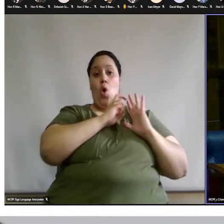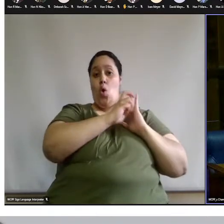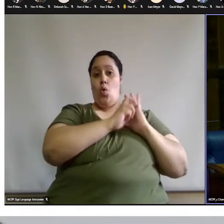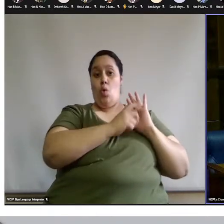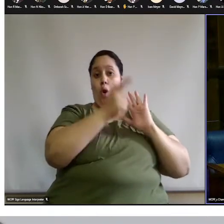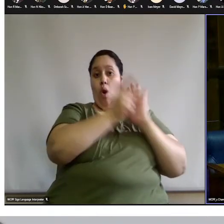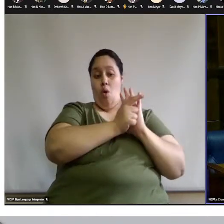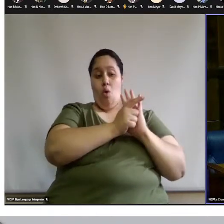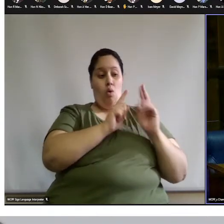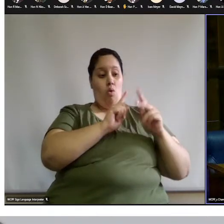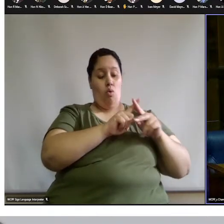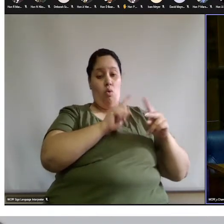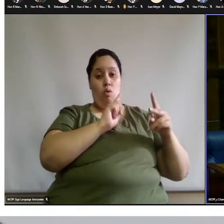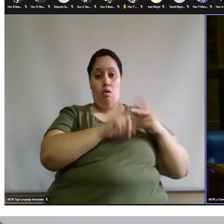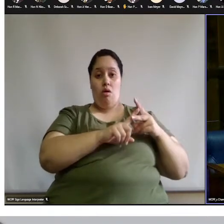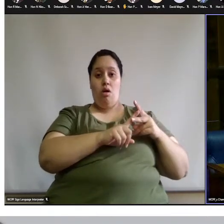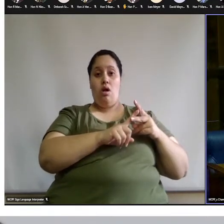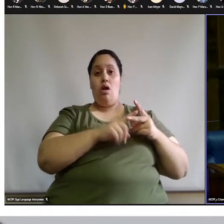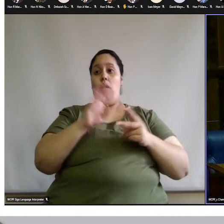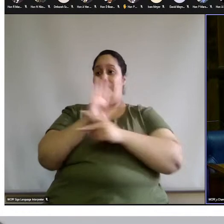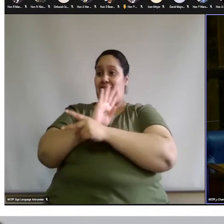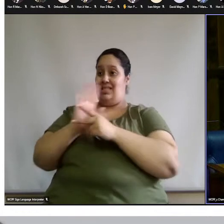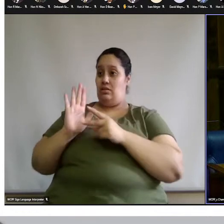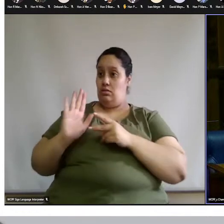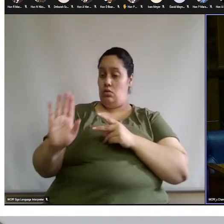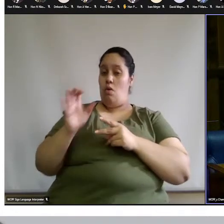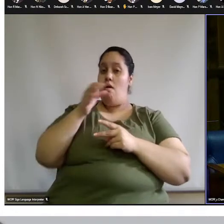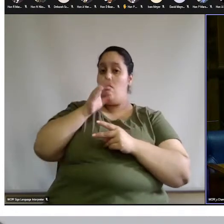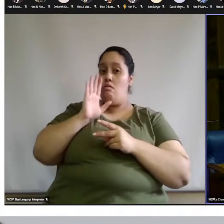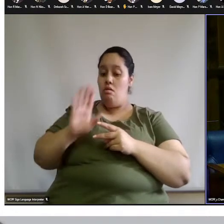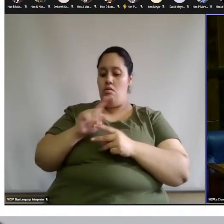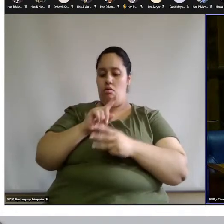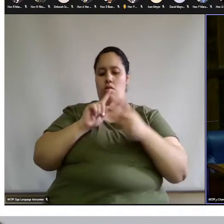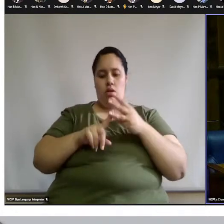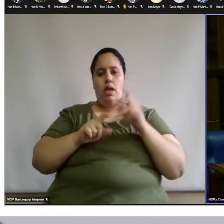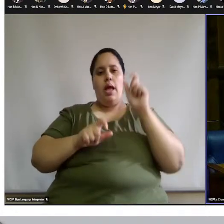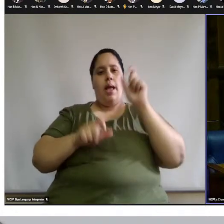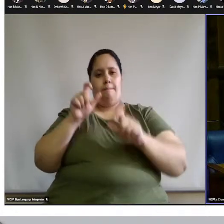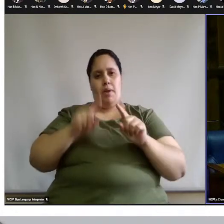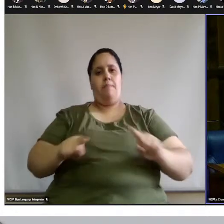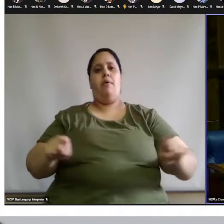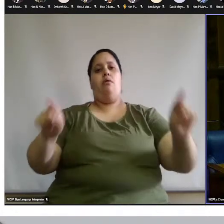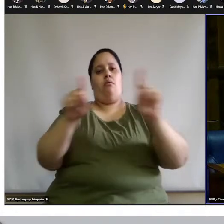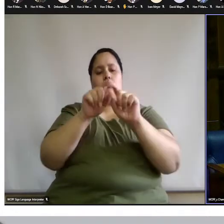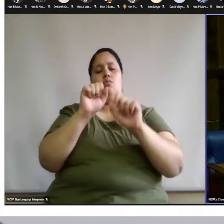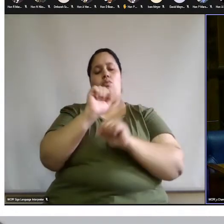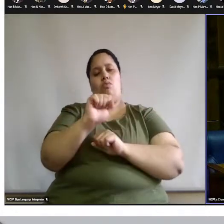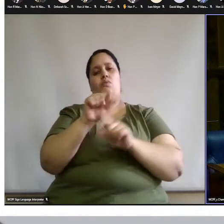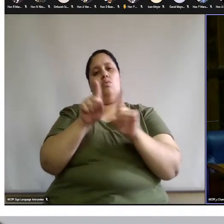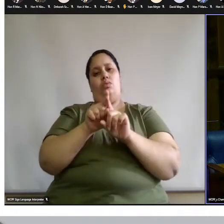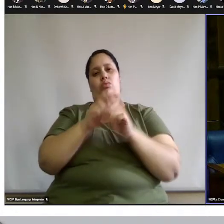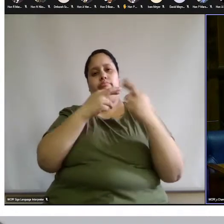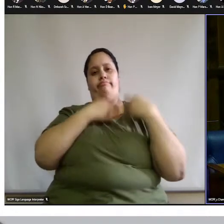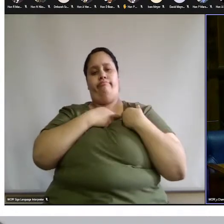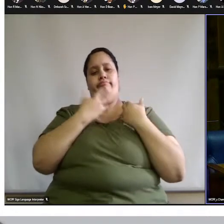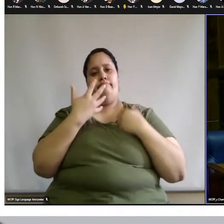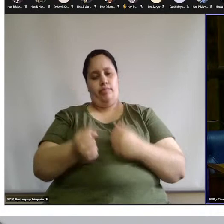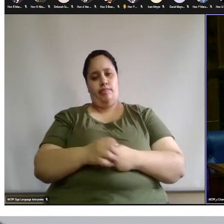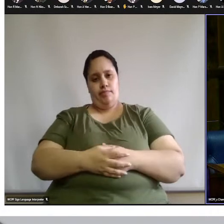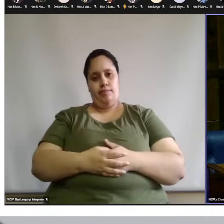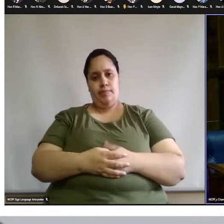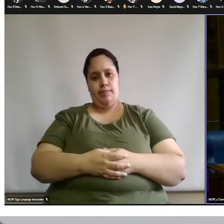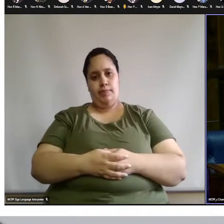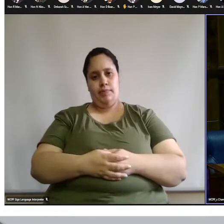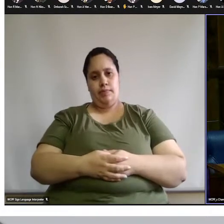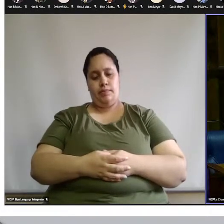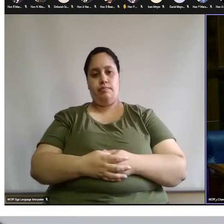also about citizens. But what does concern me about the question from the Honourable Member, and I mean, I've been in this